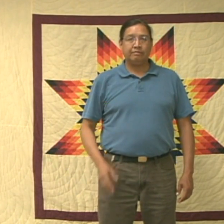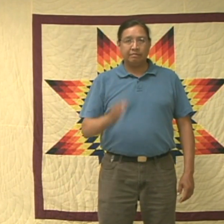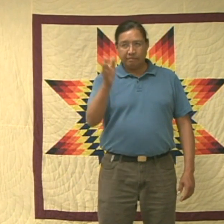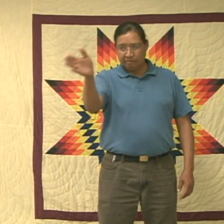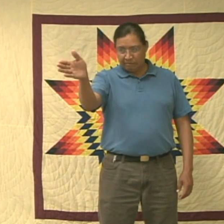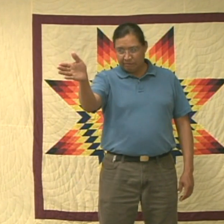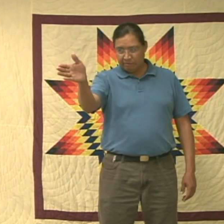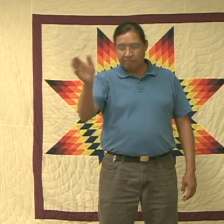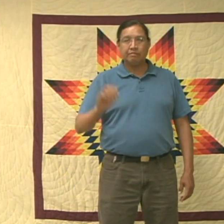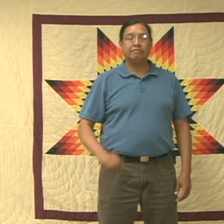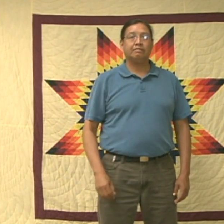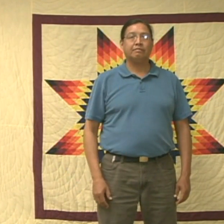That.